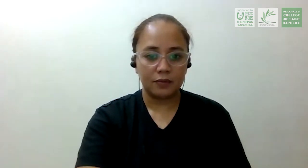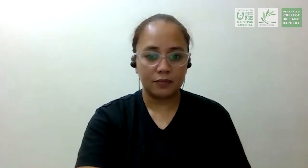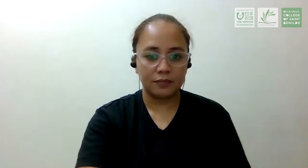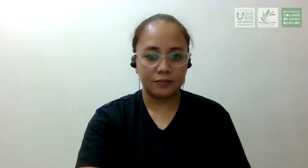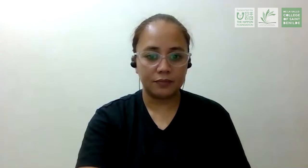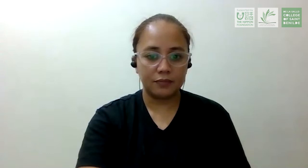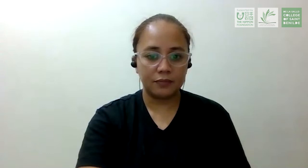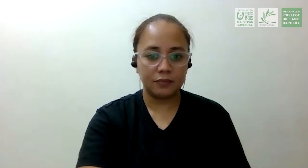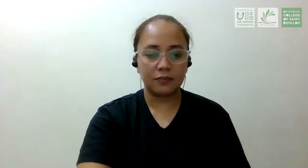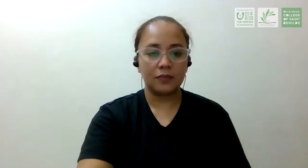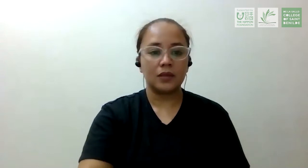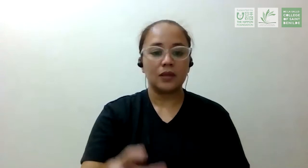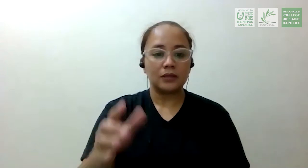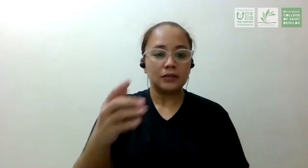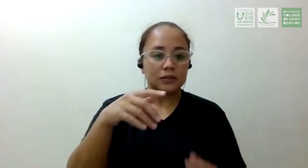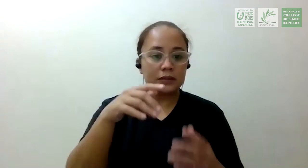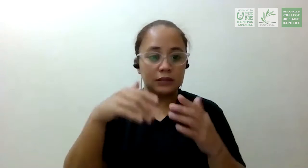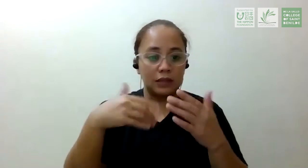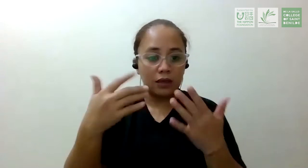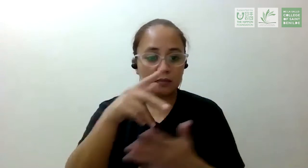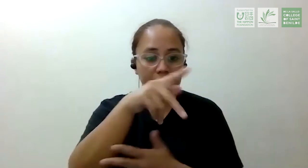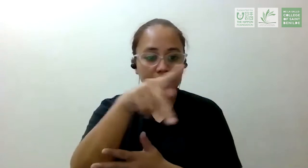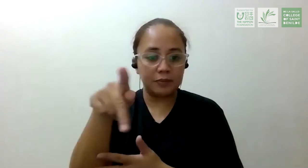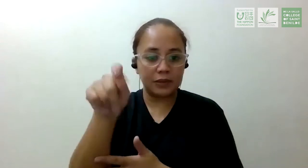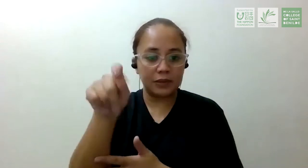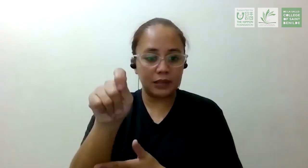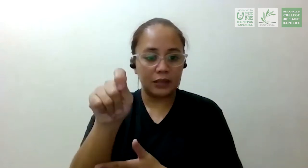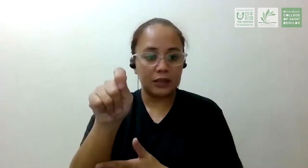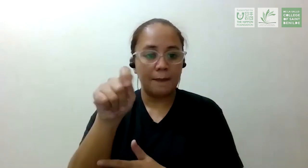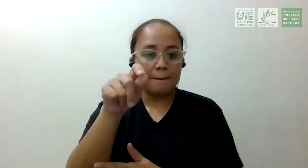And then please go to slide number 56.